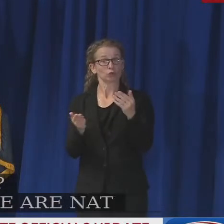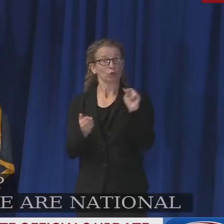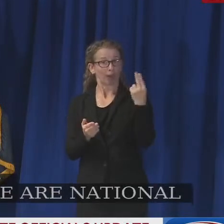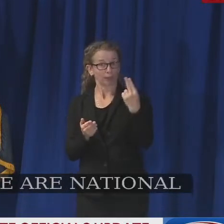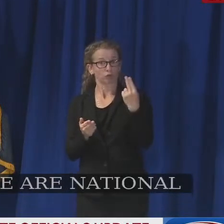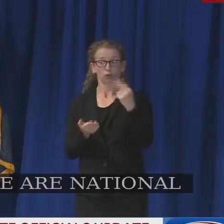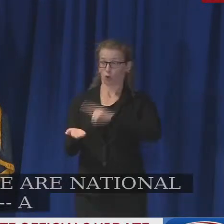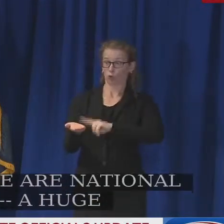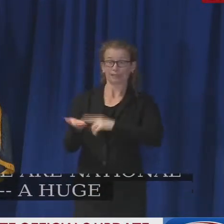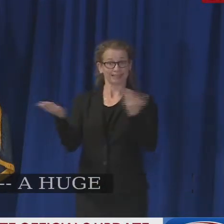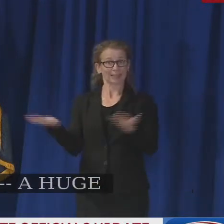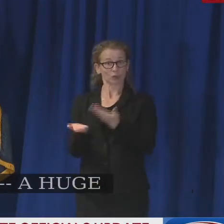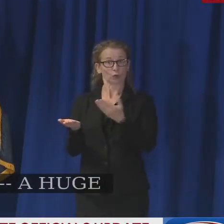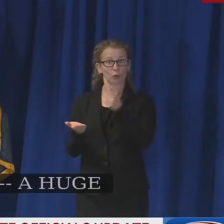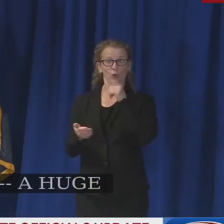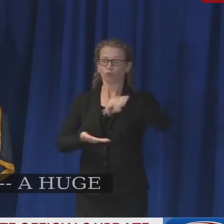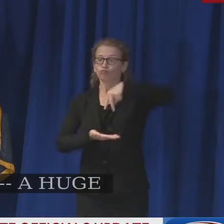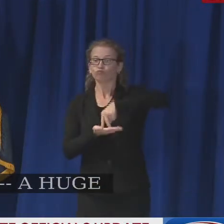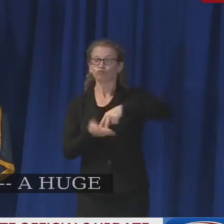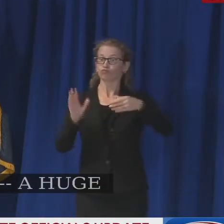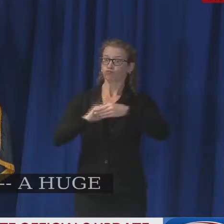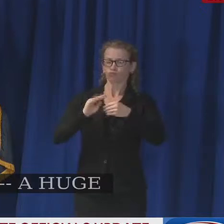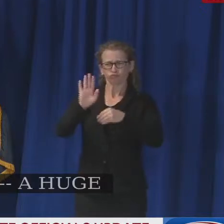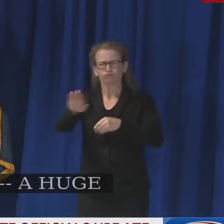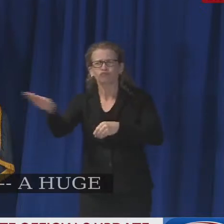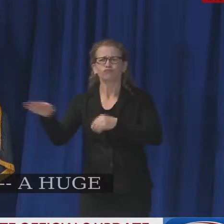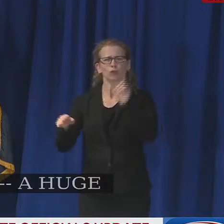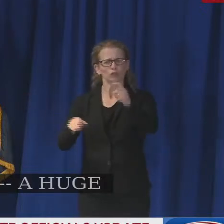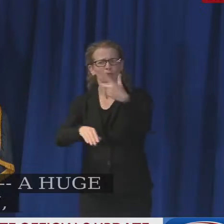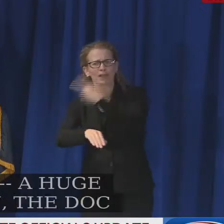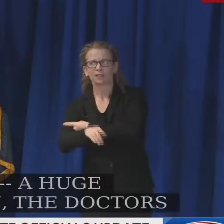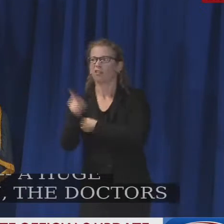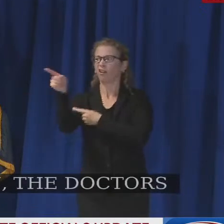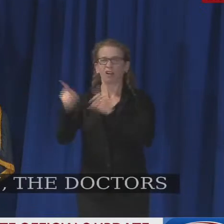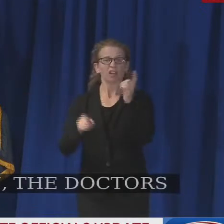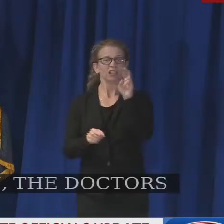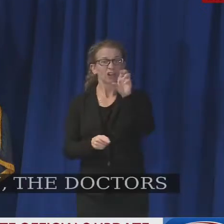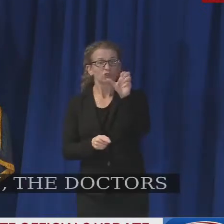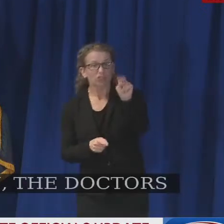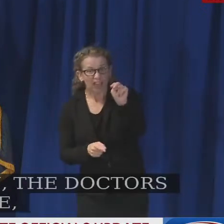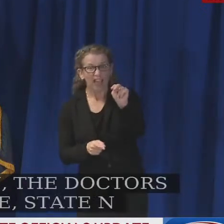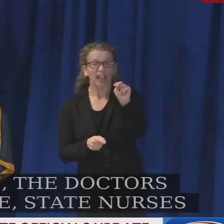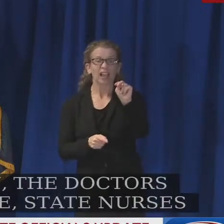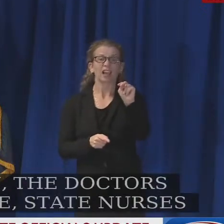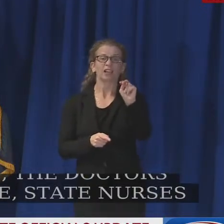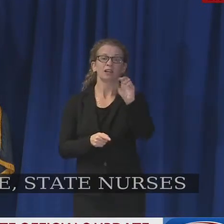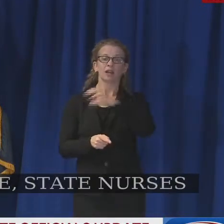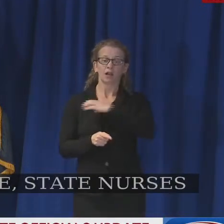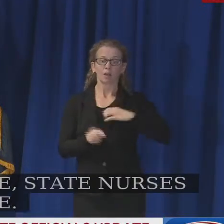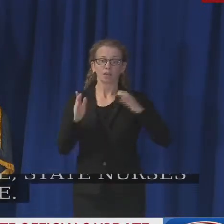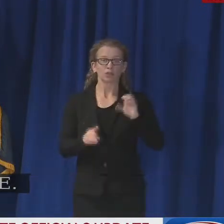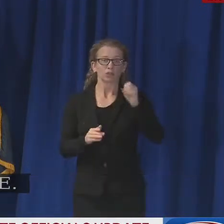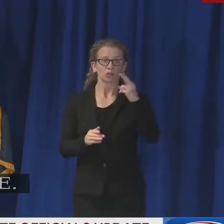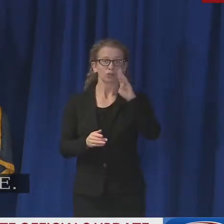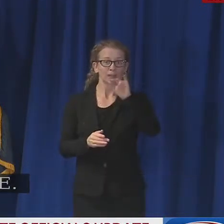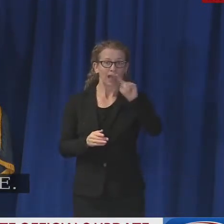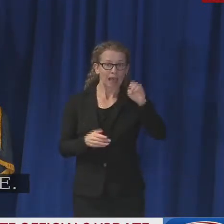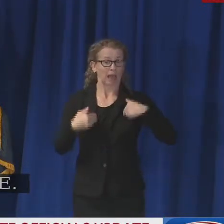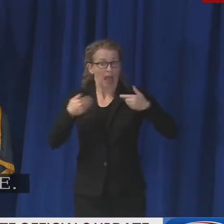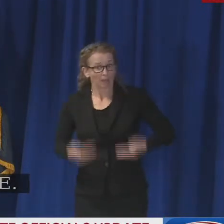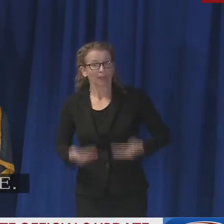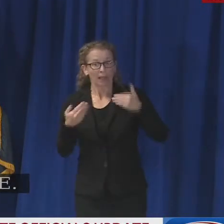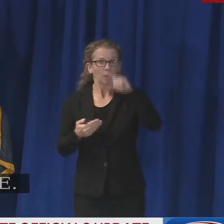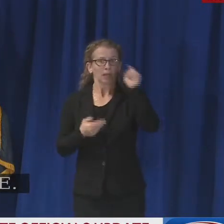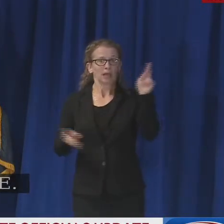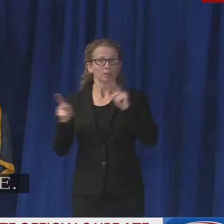here in the state. The trusted voice of Dr. Chan and Commissioner Chibinet have been on ads. And, you know, I've been there just because I've been kind of the